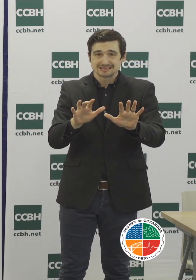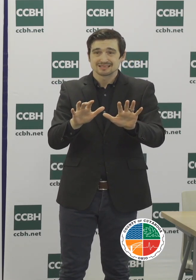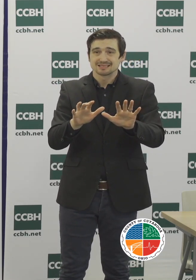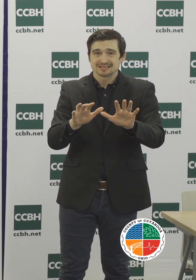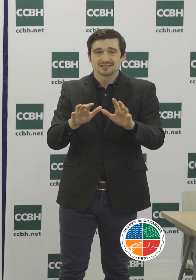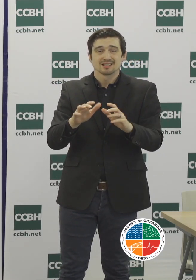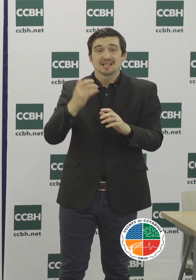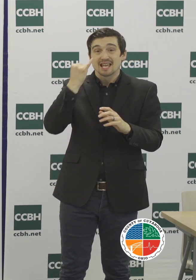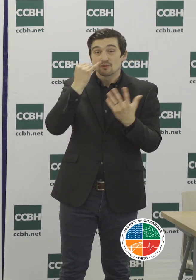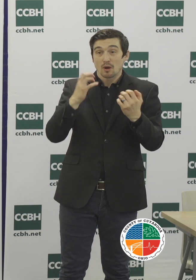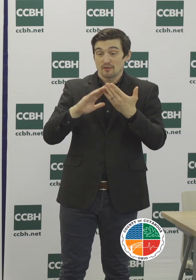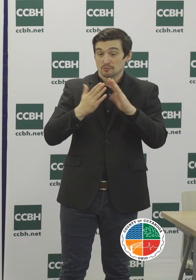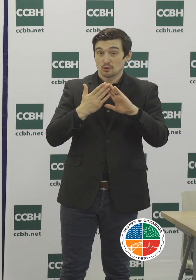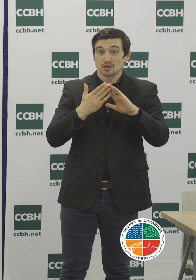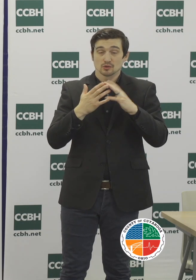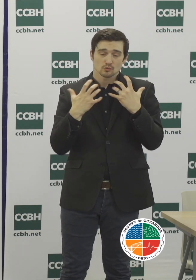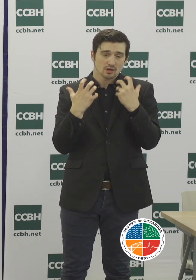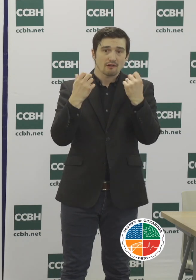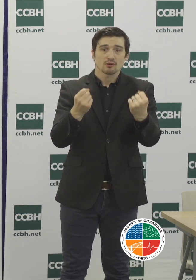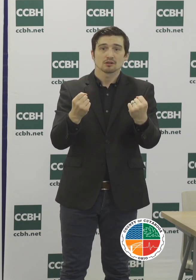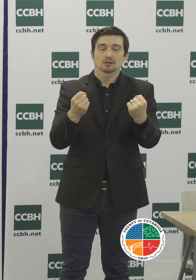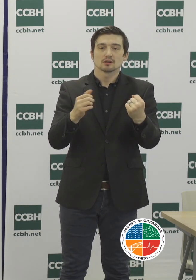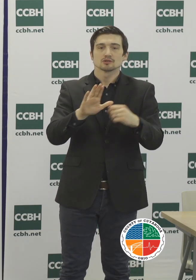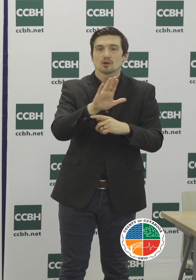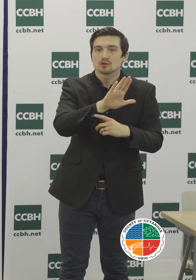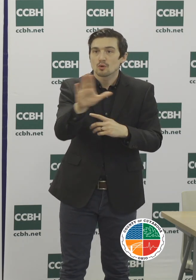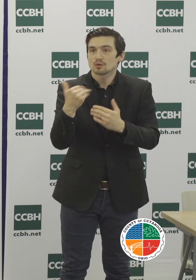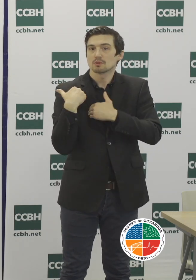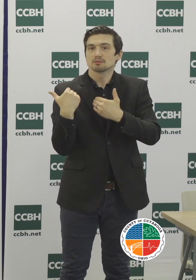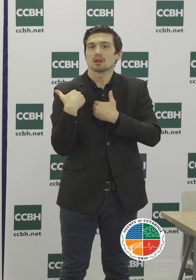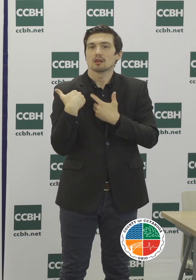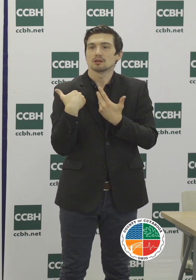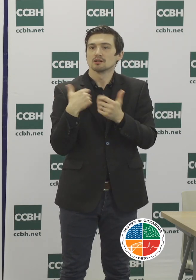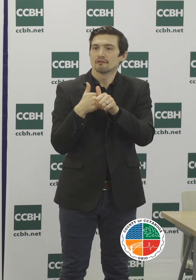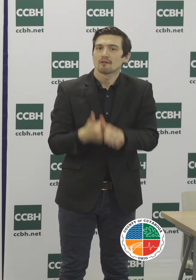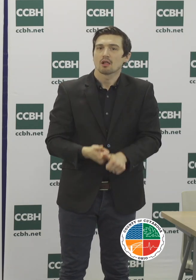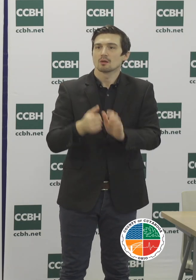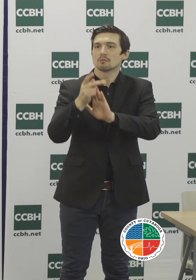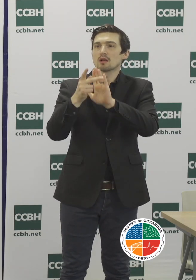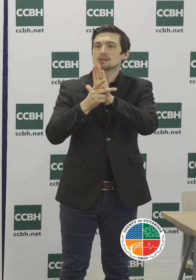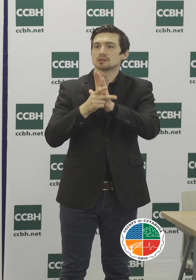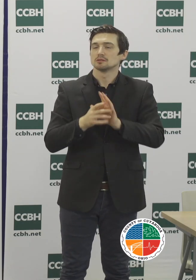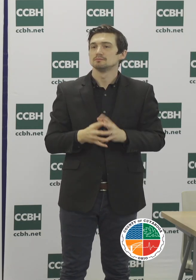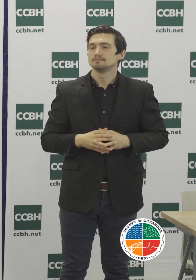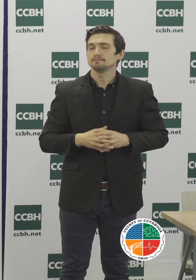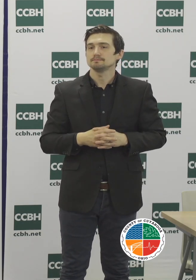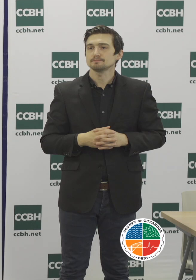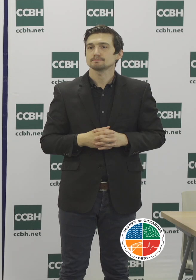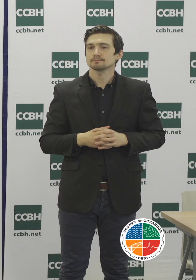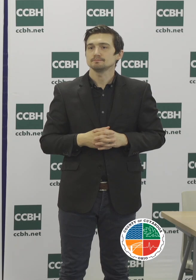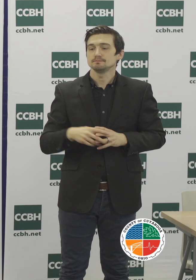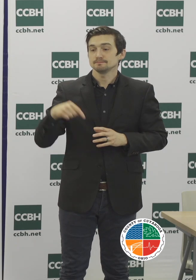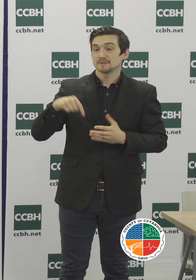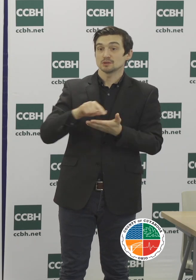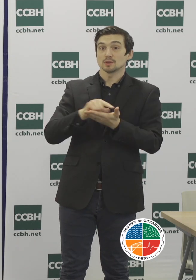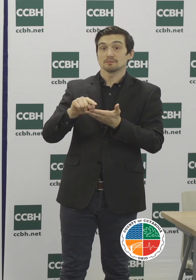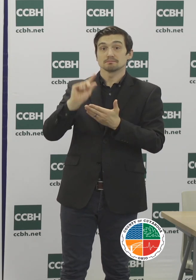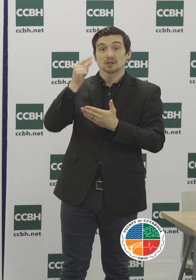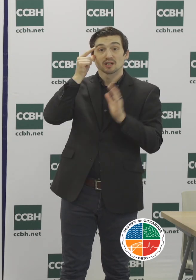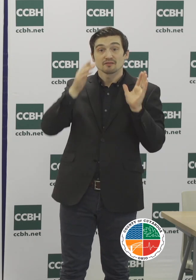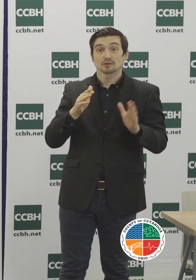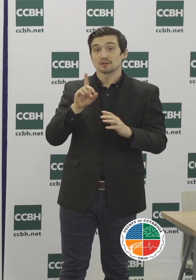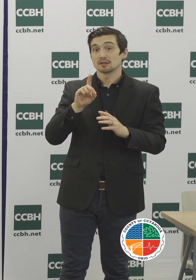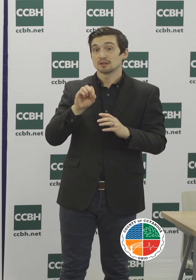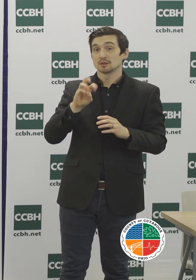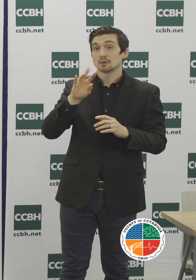as a community, as a county, and as a state. Earlier this week, Governor DeWine announced the revision of the Stay